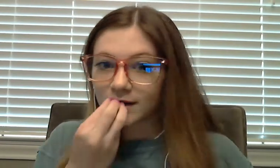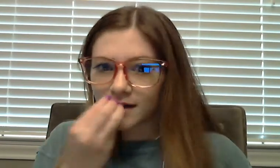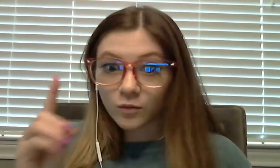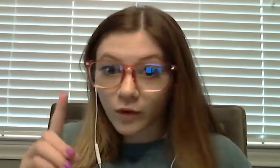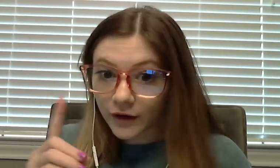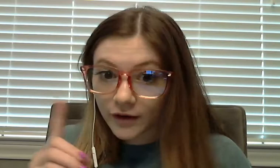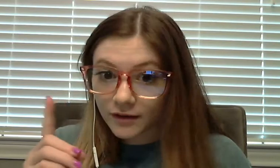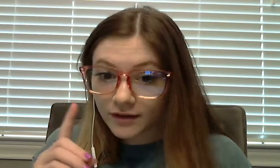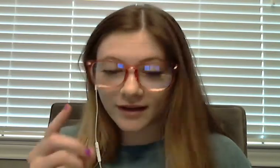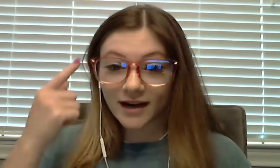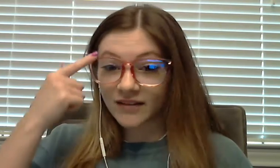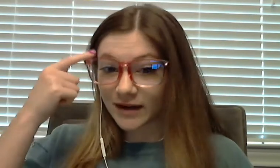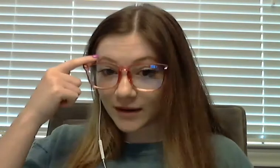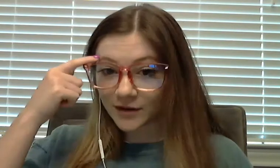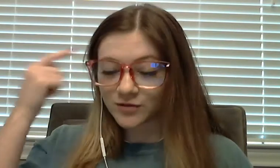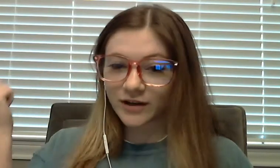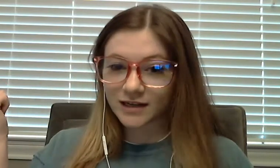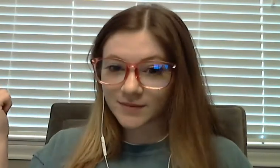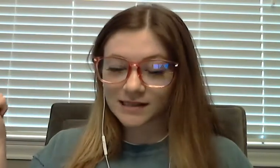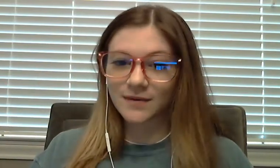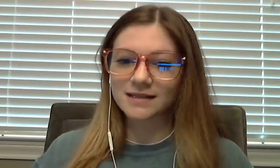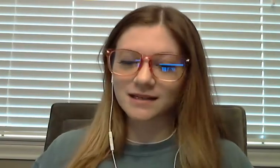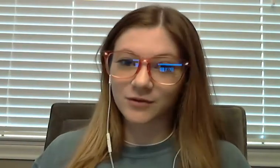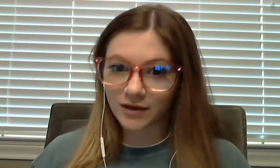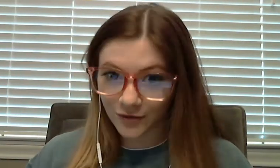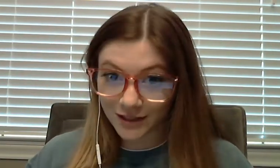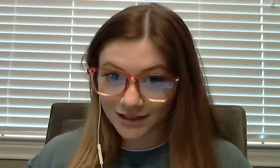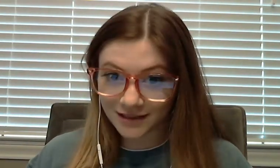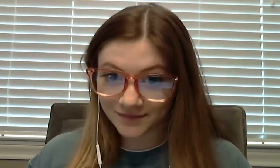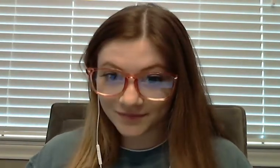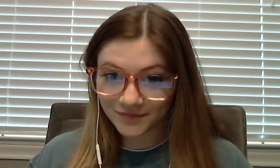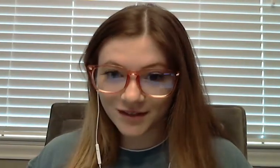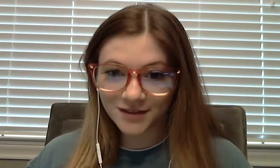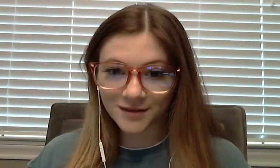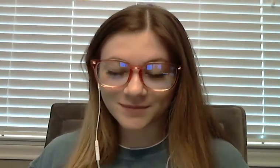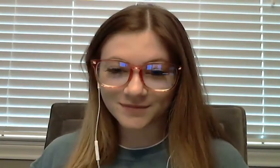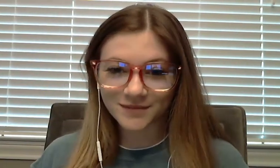eat where? Again, I have my eyebrows raised because I'm asking someone a question. So do a